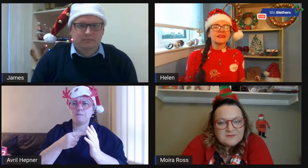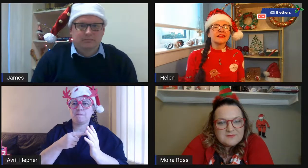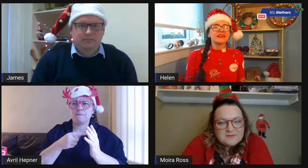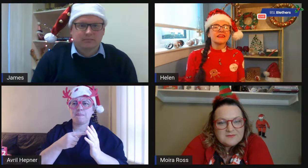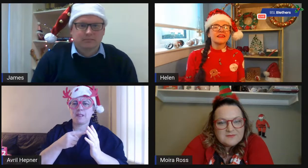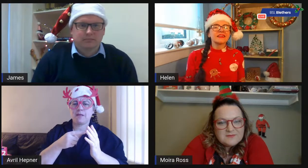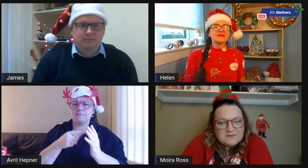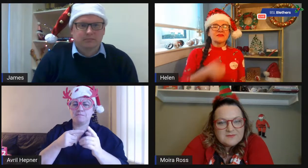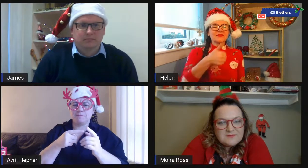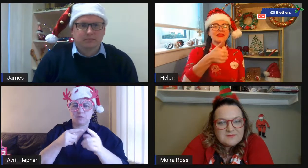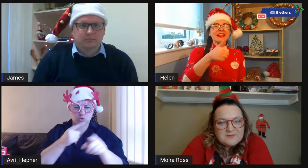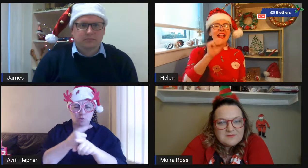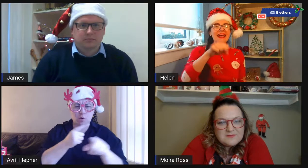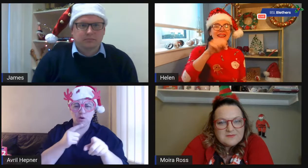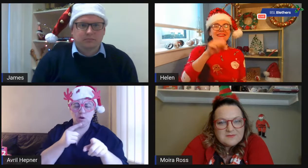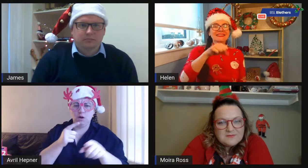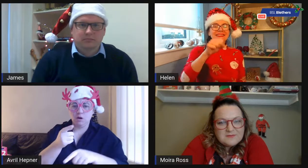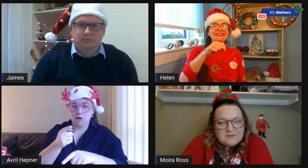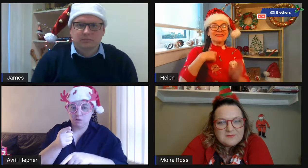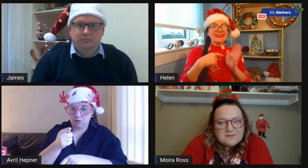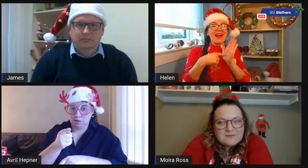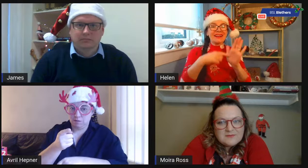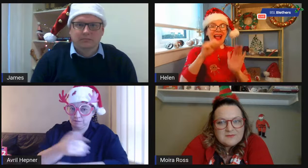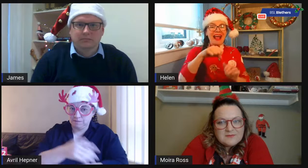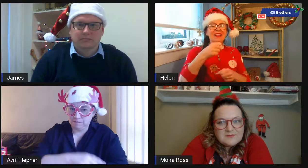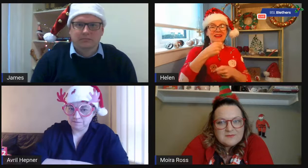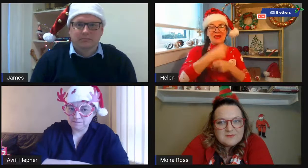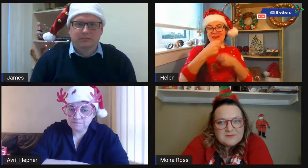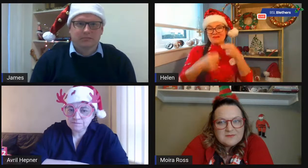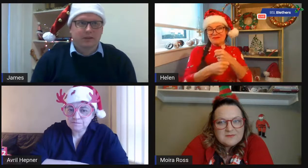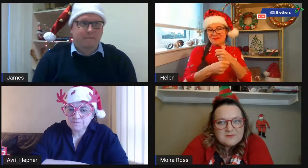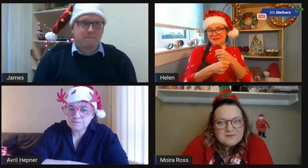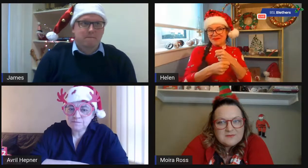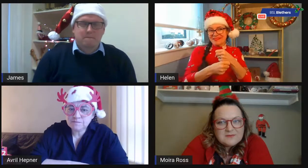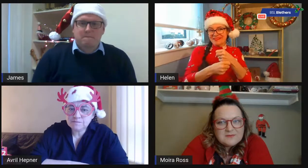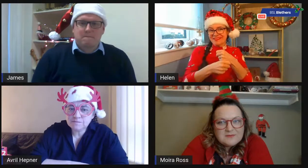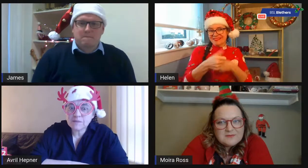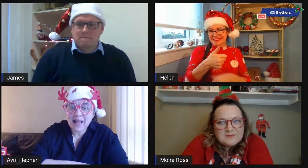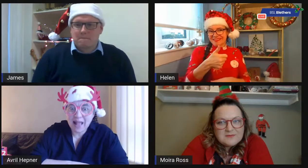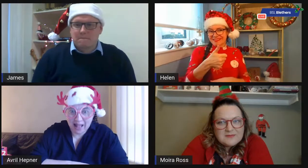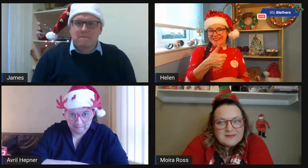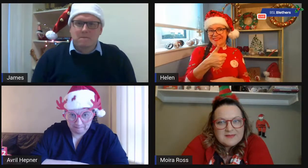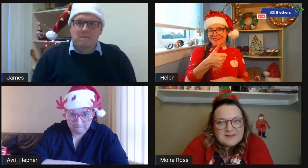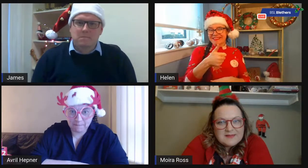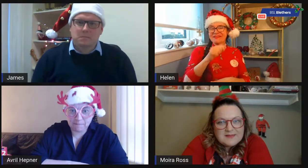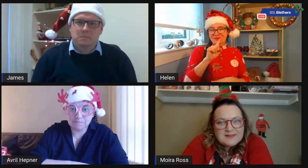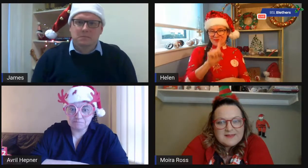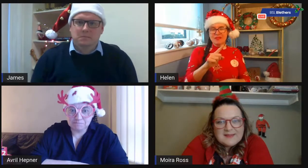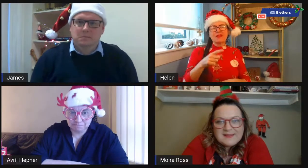of craftiness to show us. I do indeed, Avril. And it's a game.